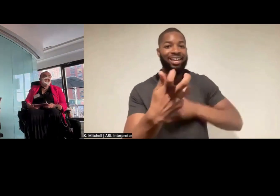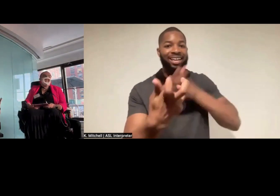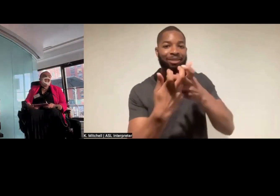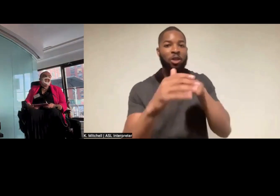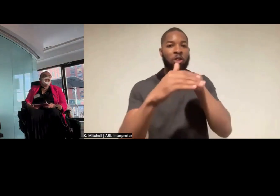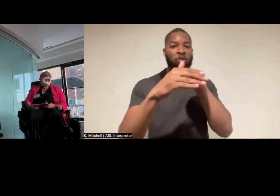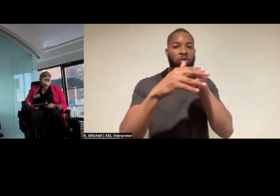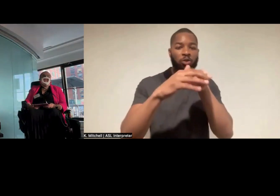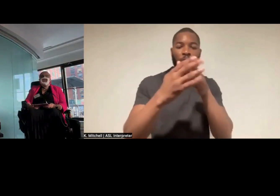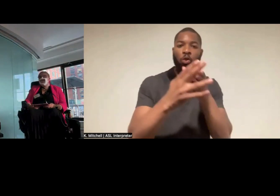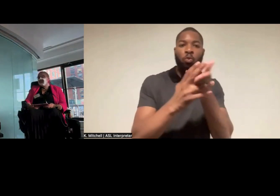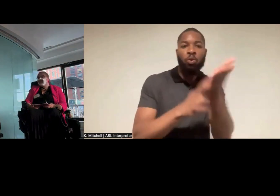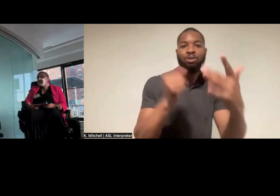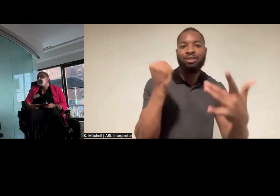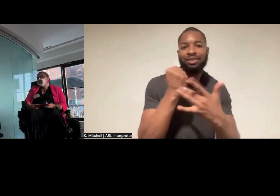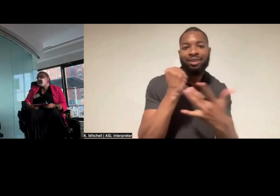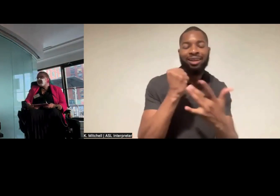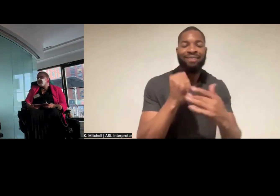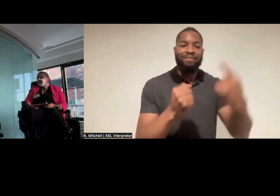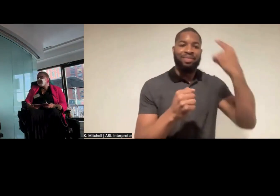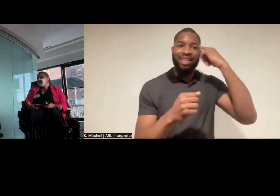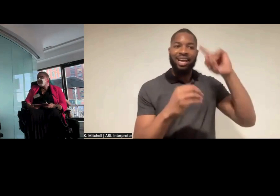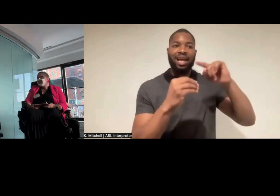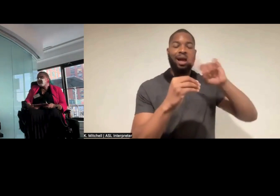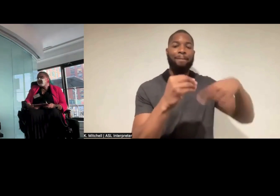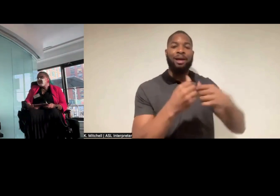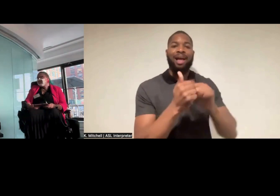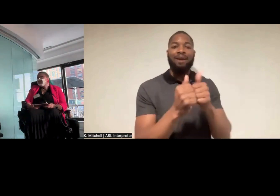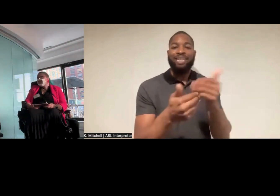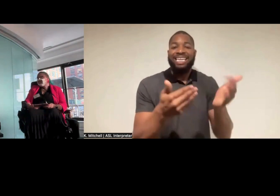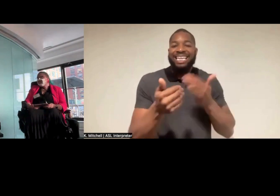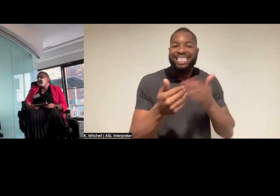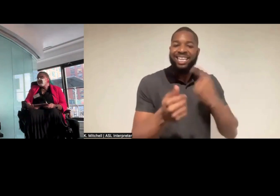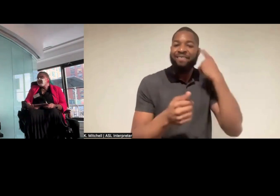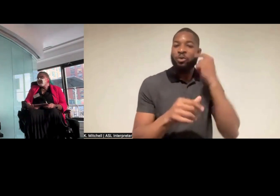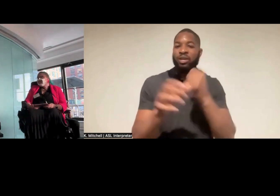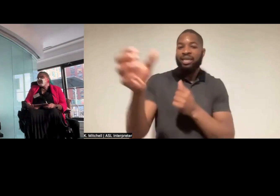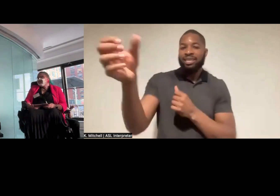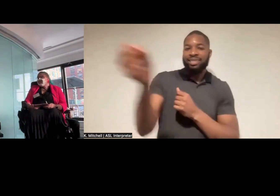how easy it is to get an accommodation or to provide an accommodation.